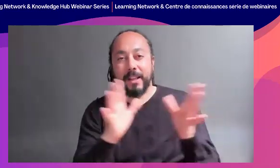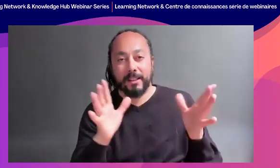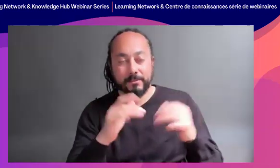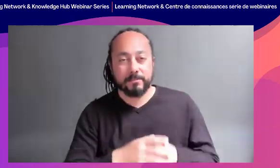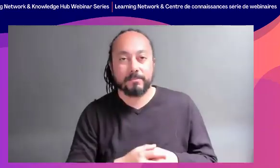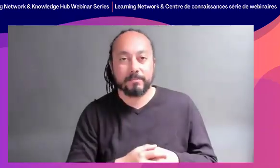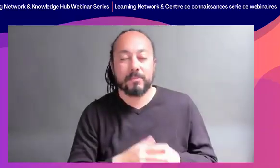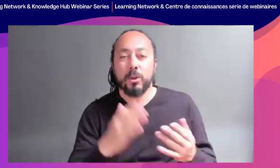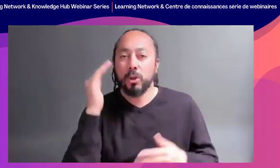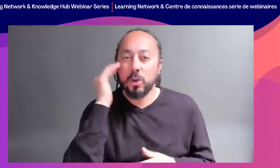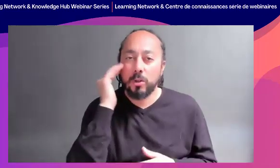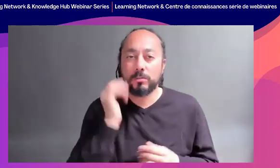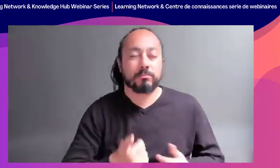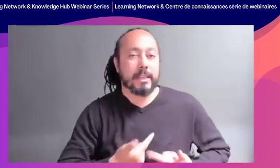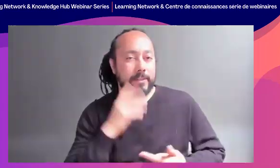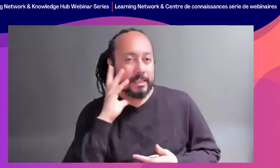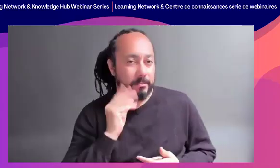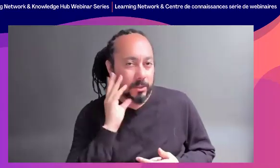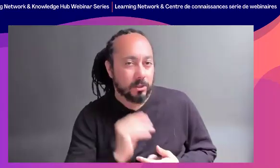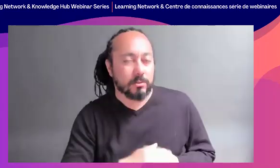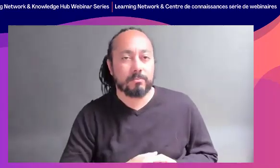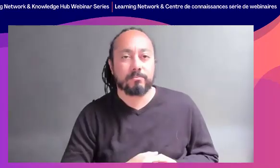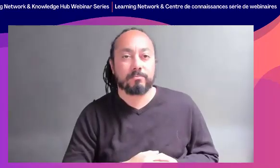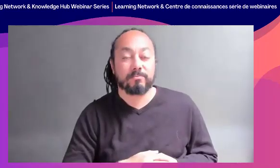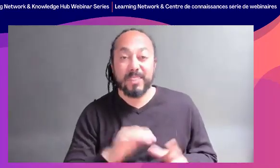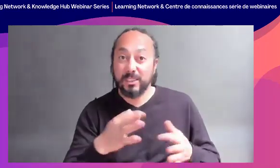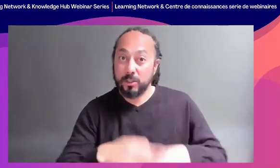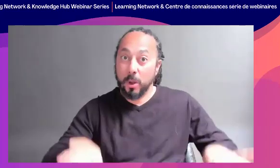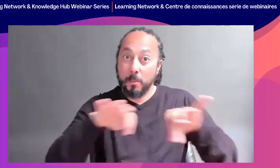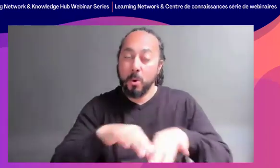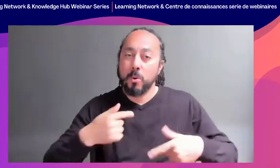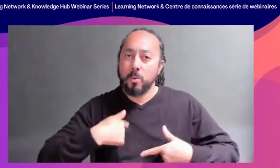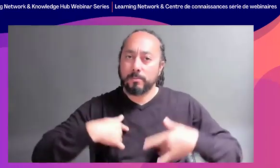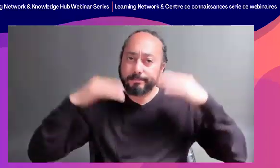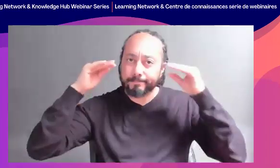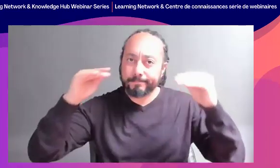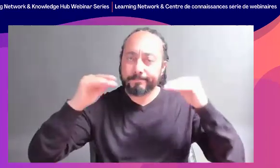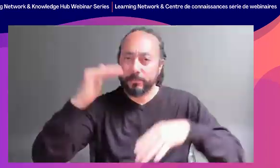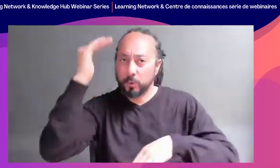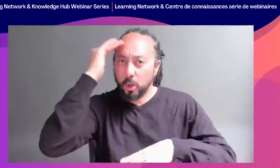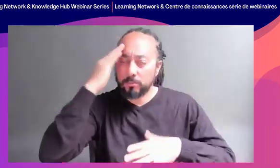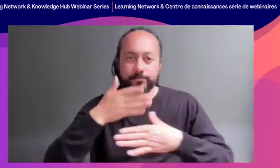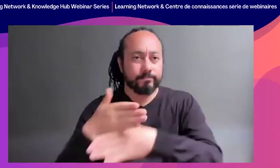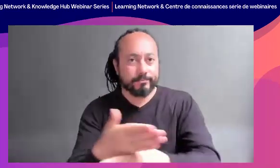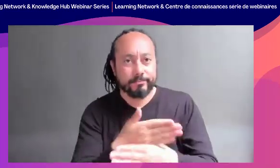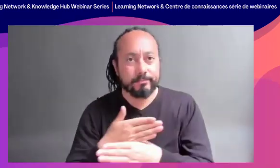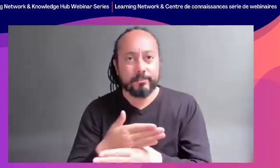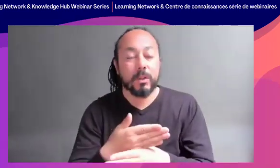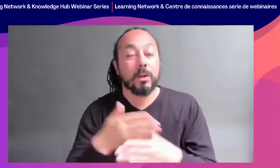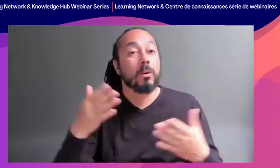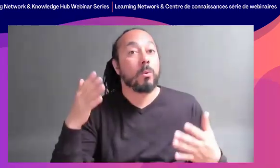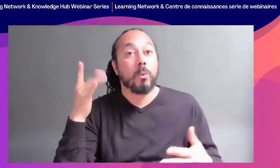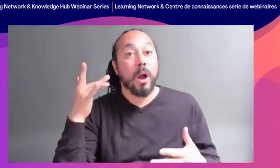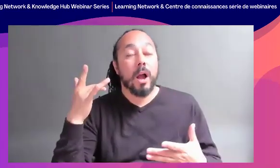experience. Mobilizing knowledge in this area is crucial for preventing violence in diverse communities,